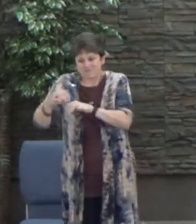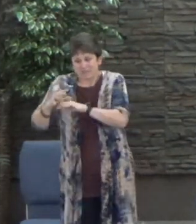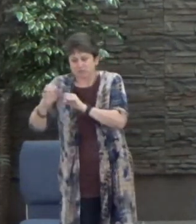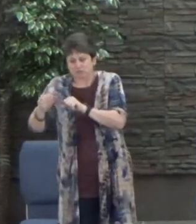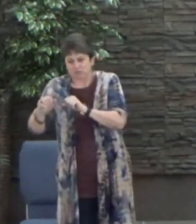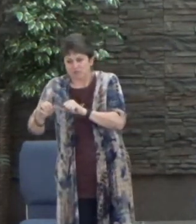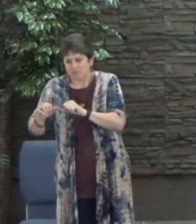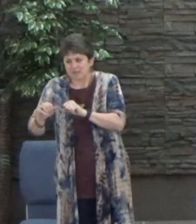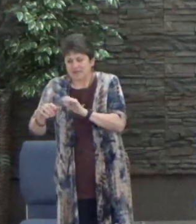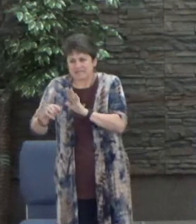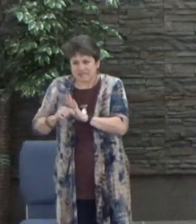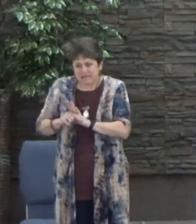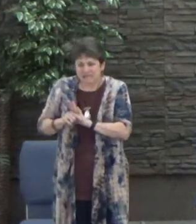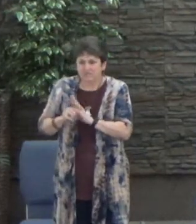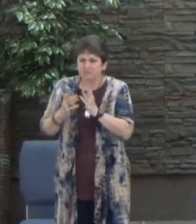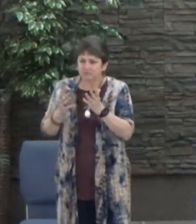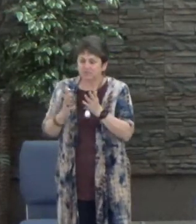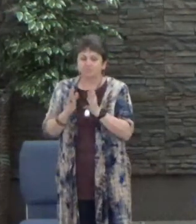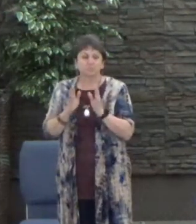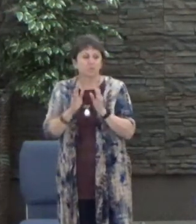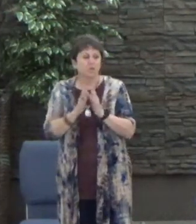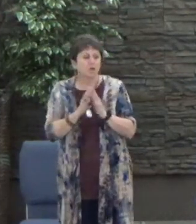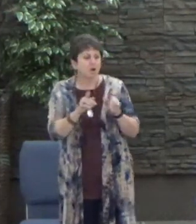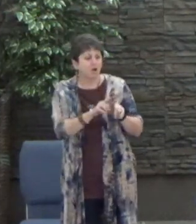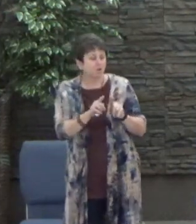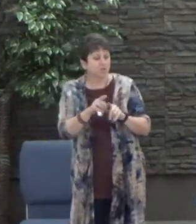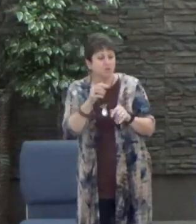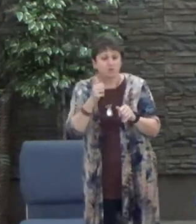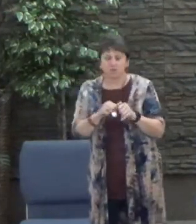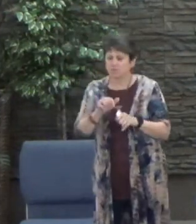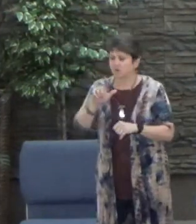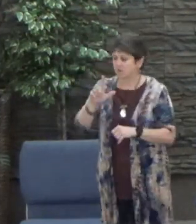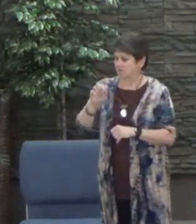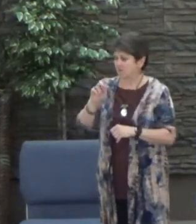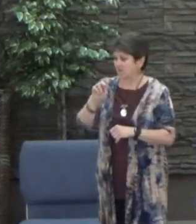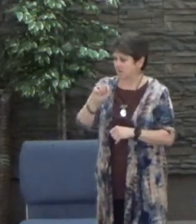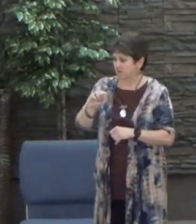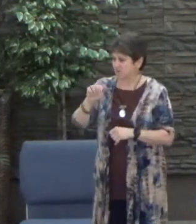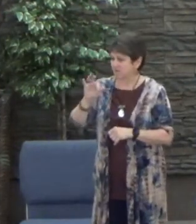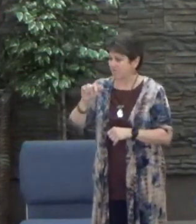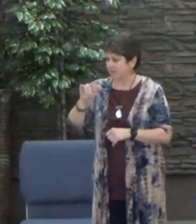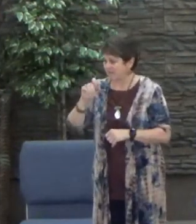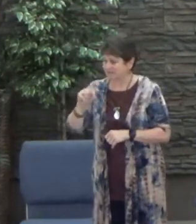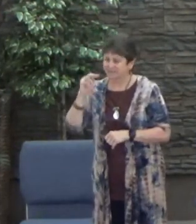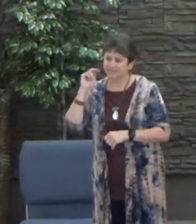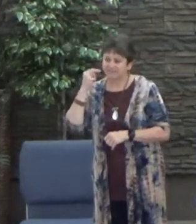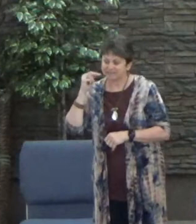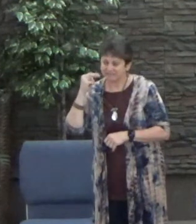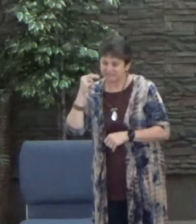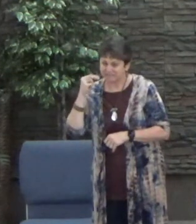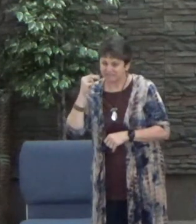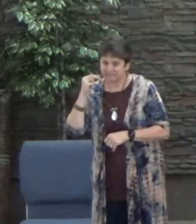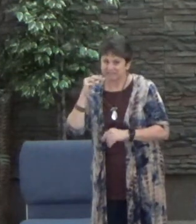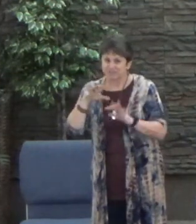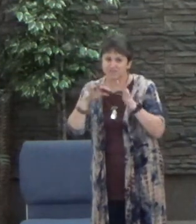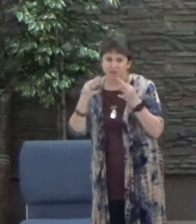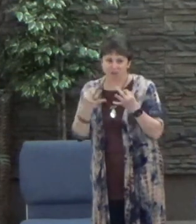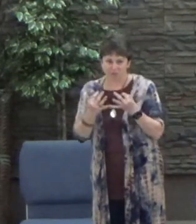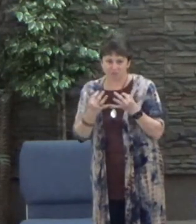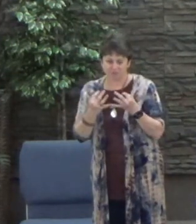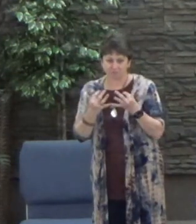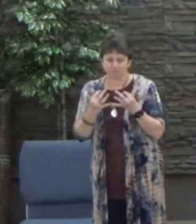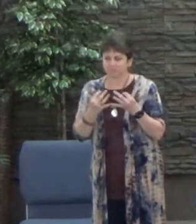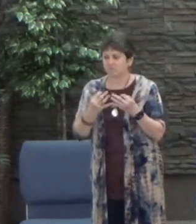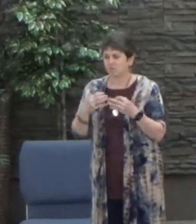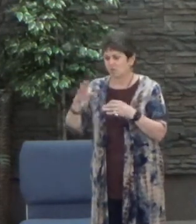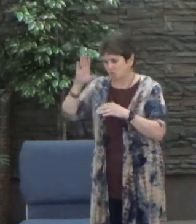be negative. Also, keep Lana Fallett's niece's family,